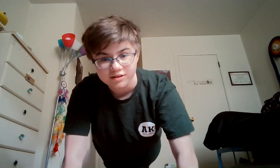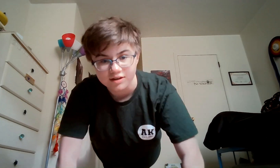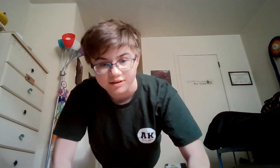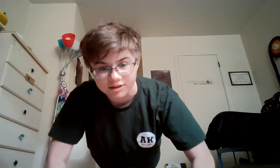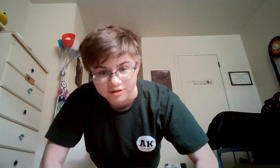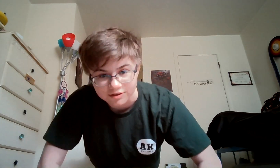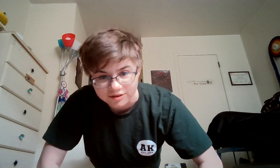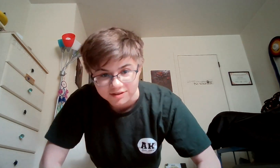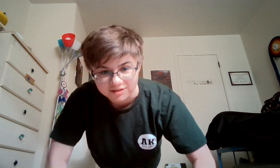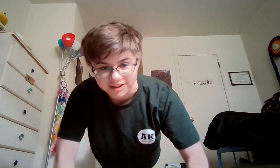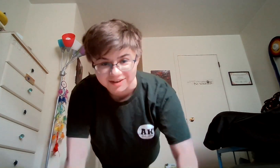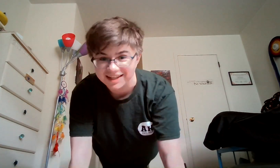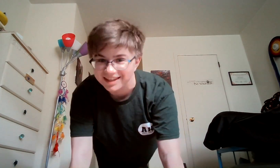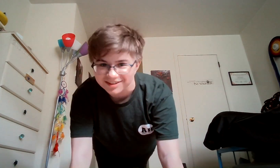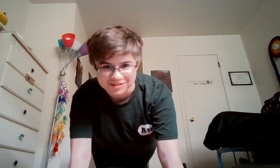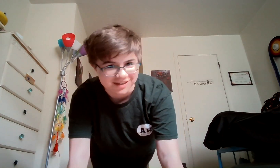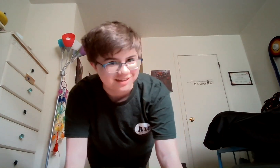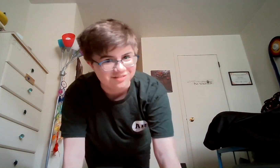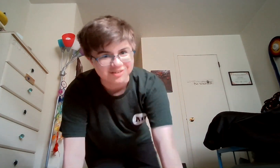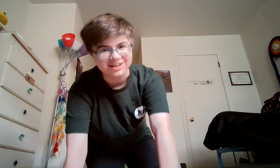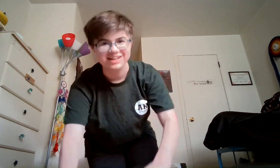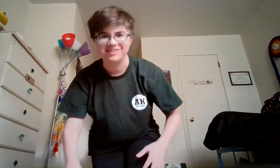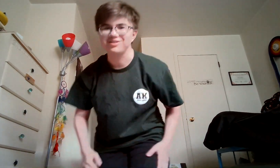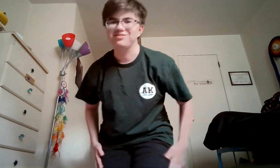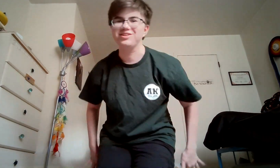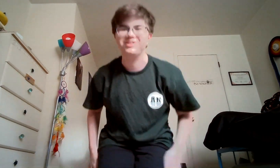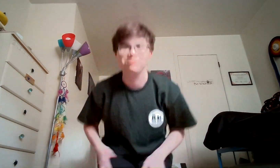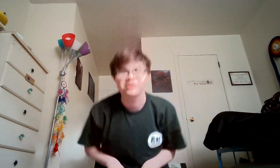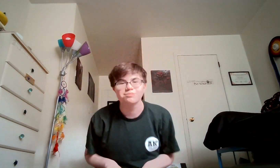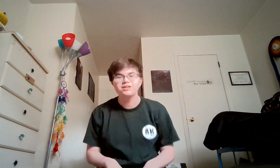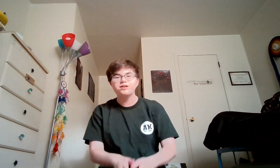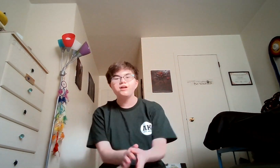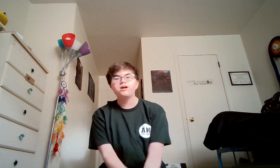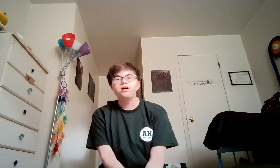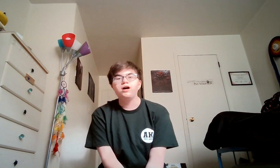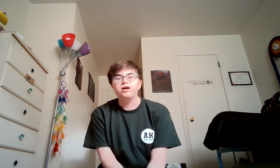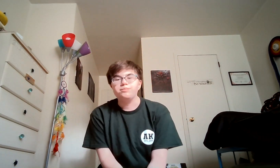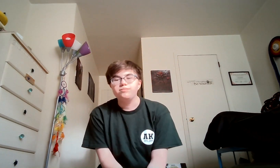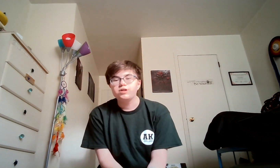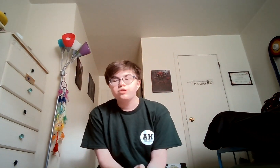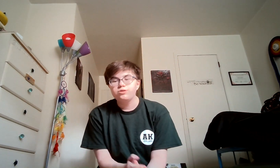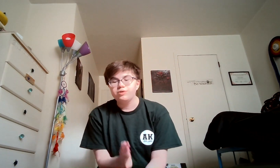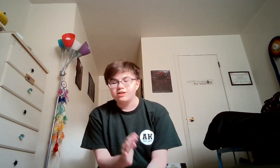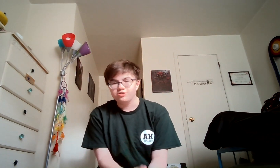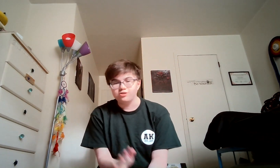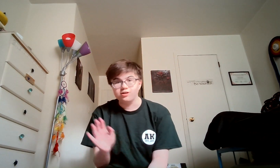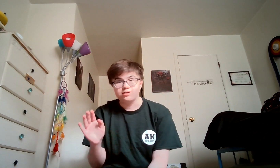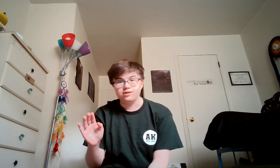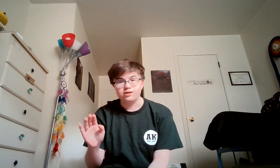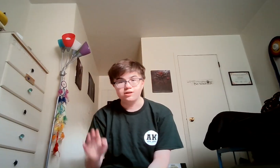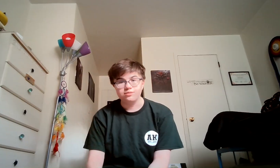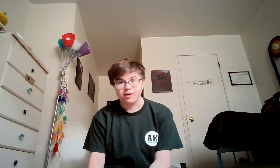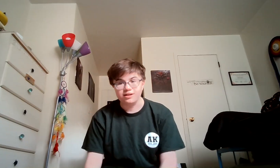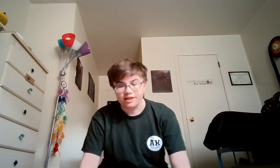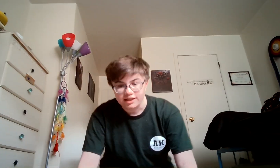and then just going down, I can't go down that far. I am not very good at push-ups. We had to start by laying